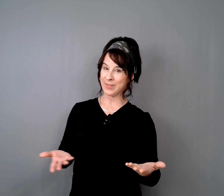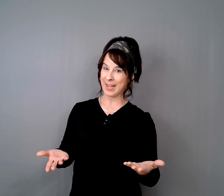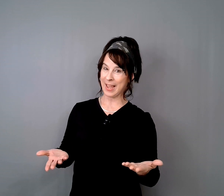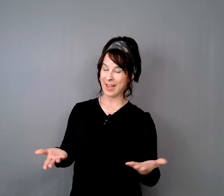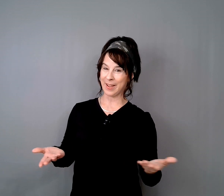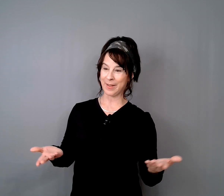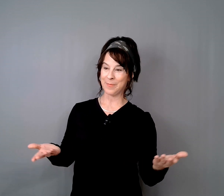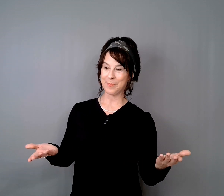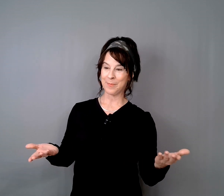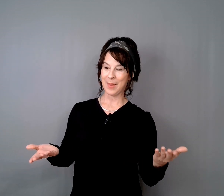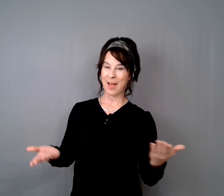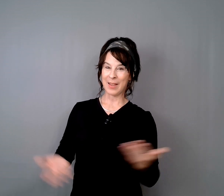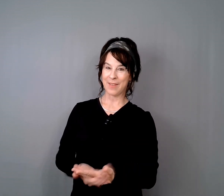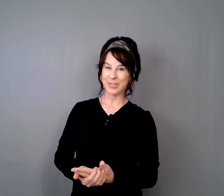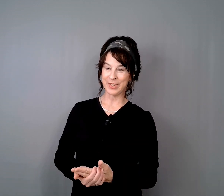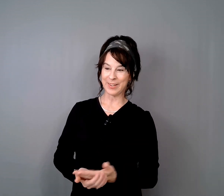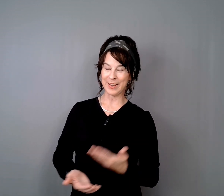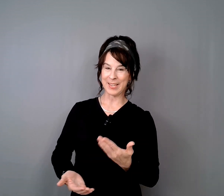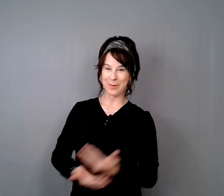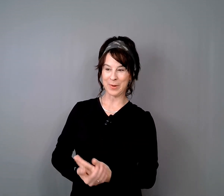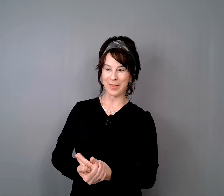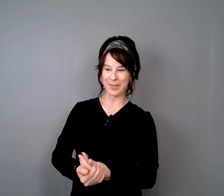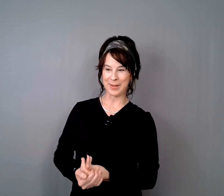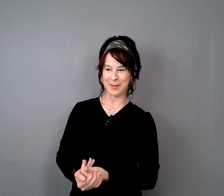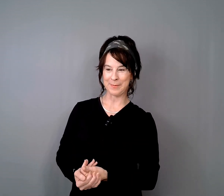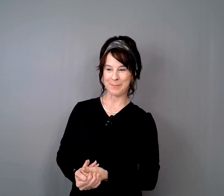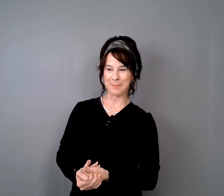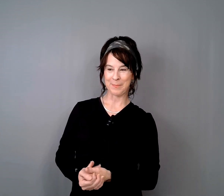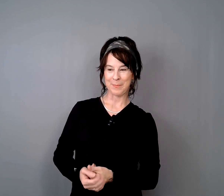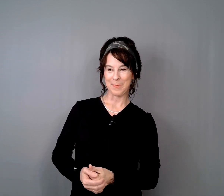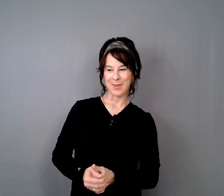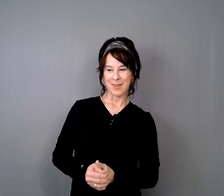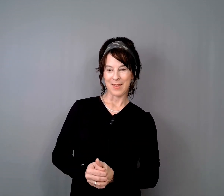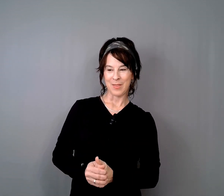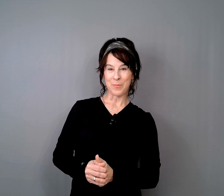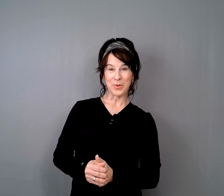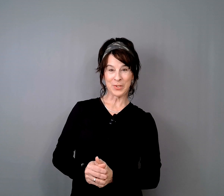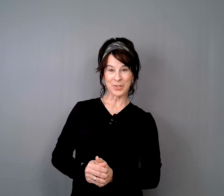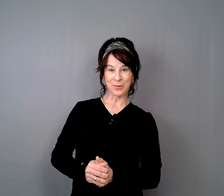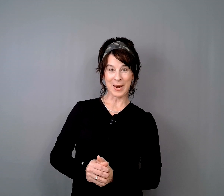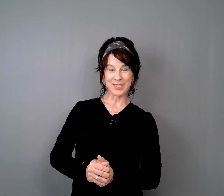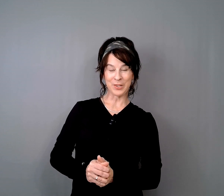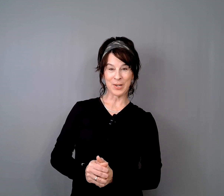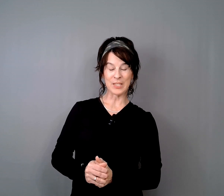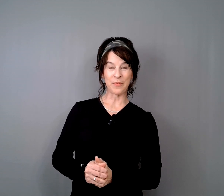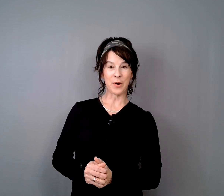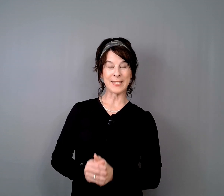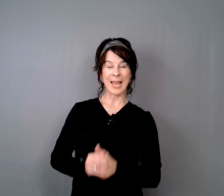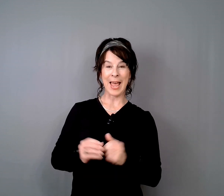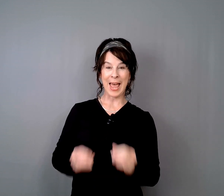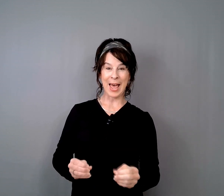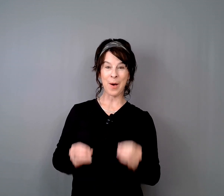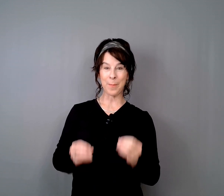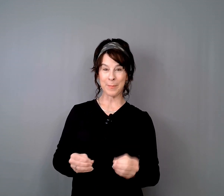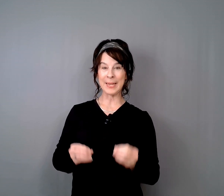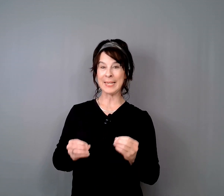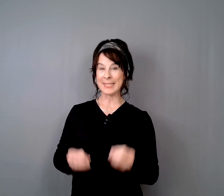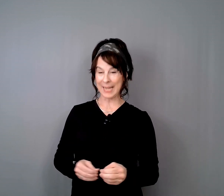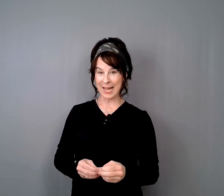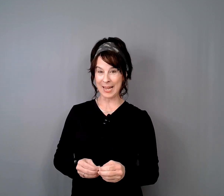to, I'll have to get with the music director as far as how many